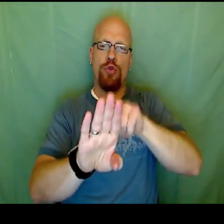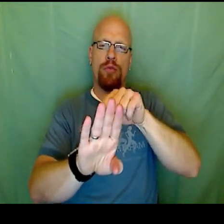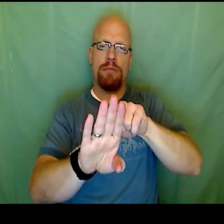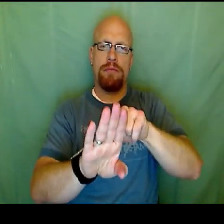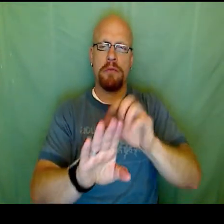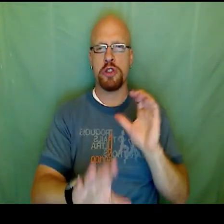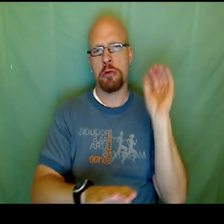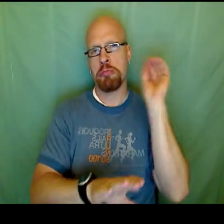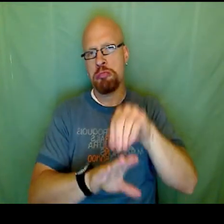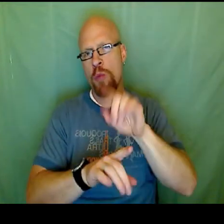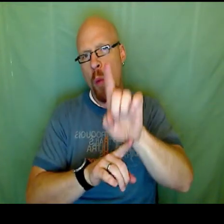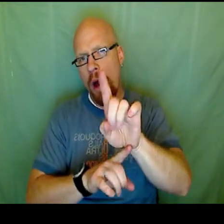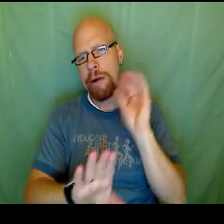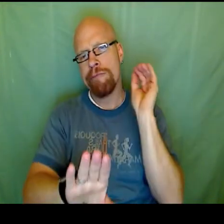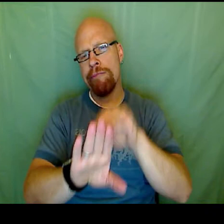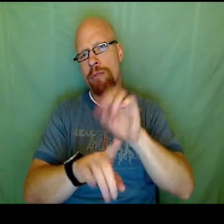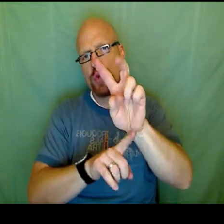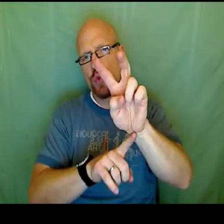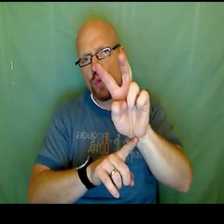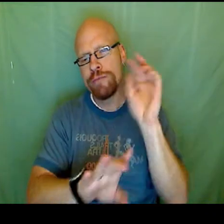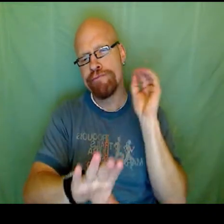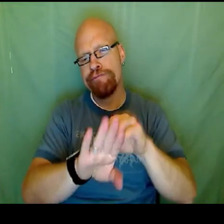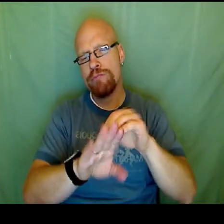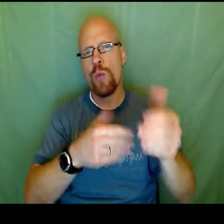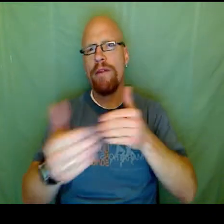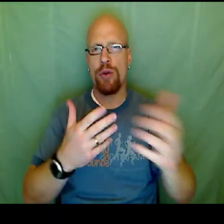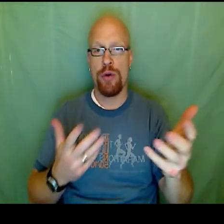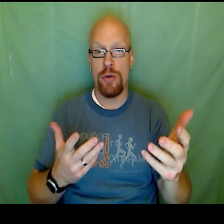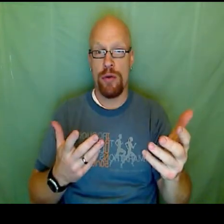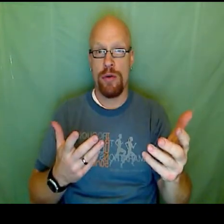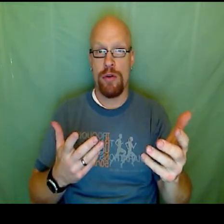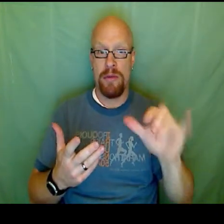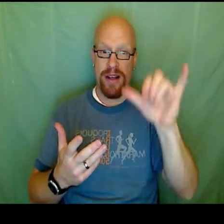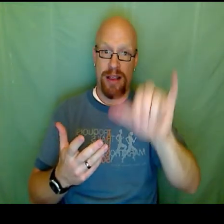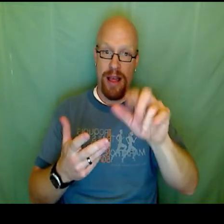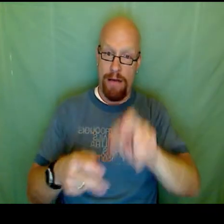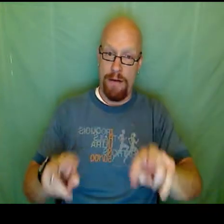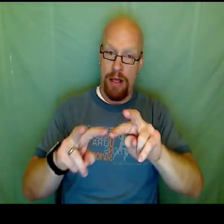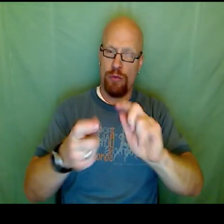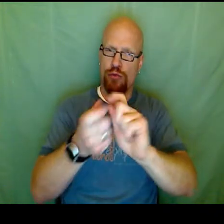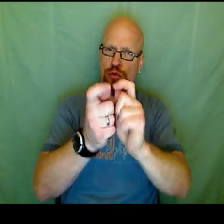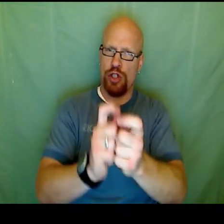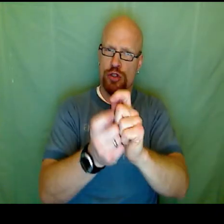because of the variable y. It represents different numbers,